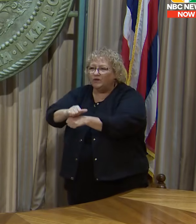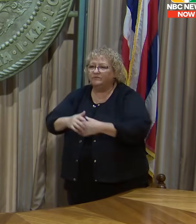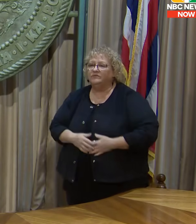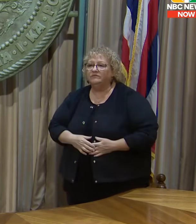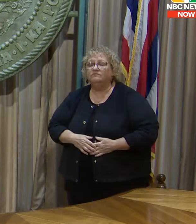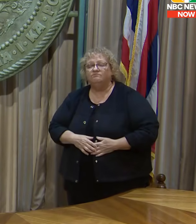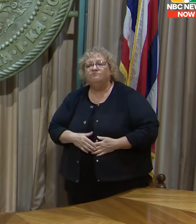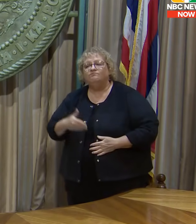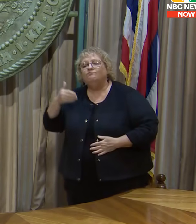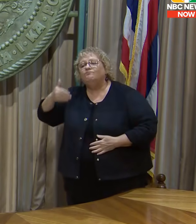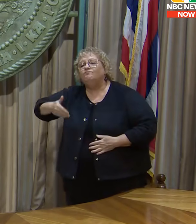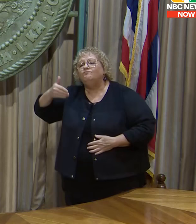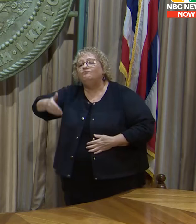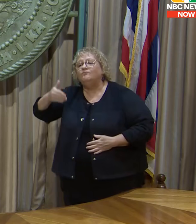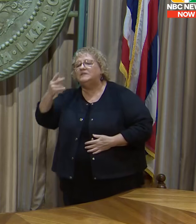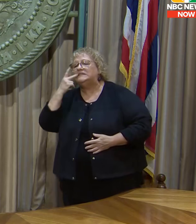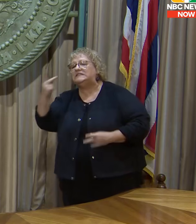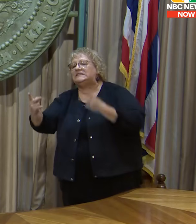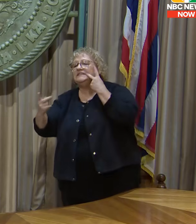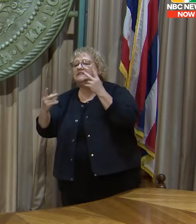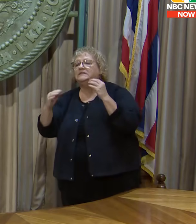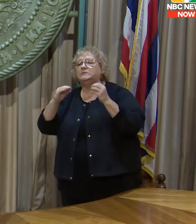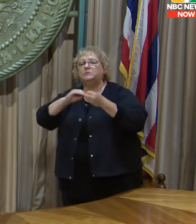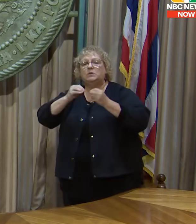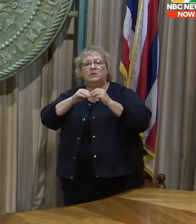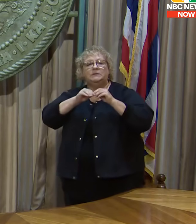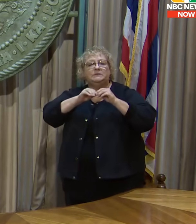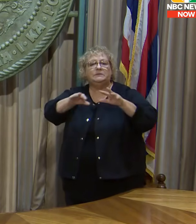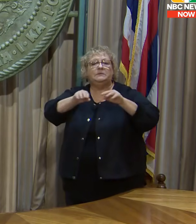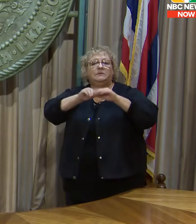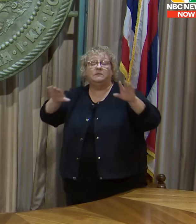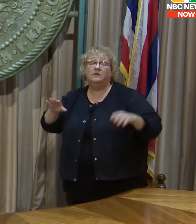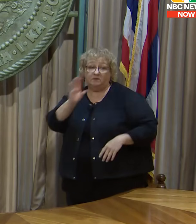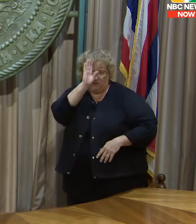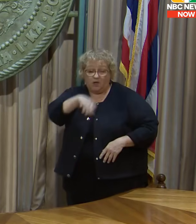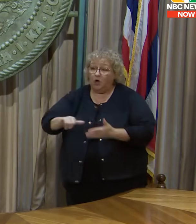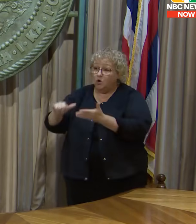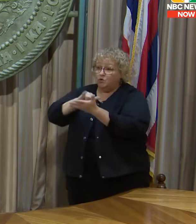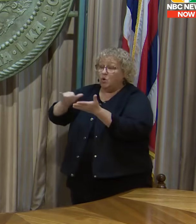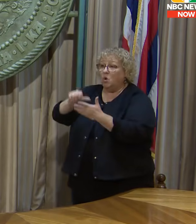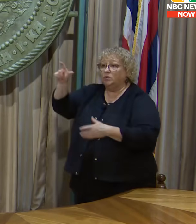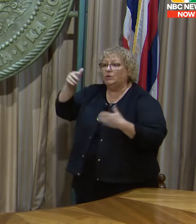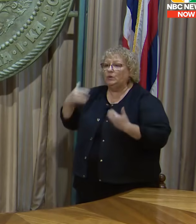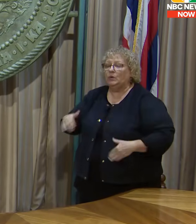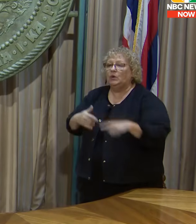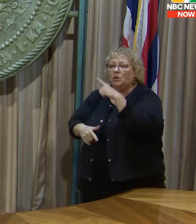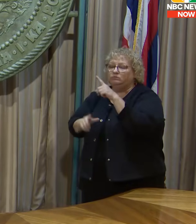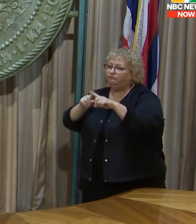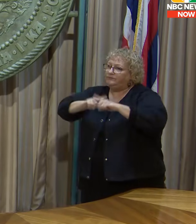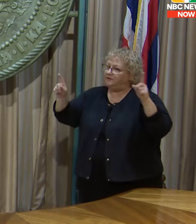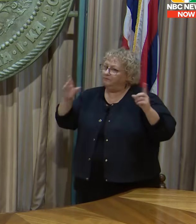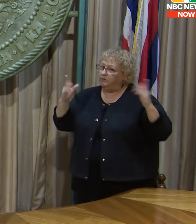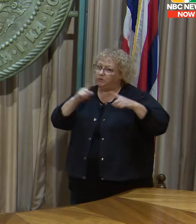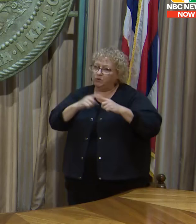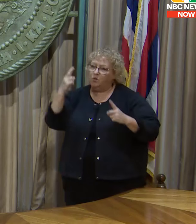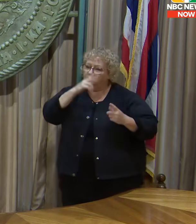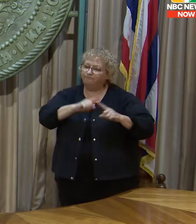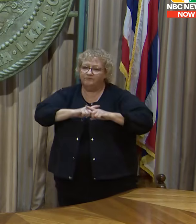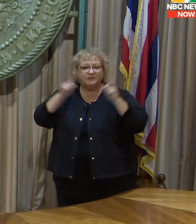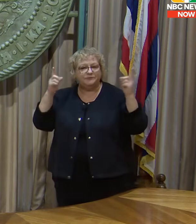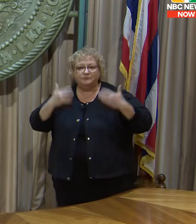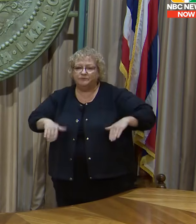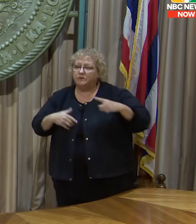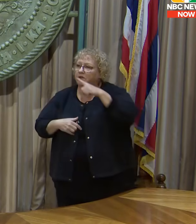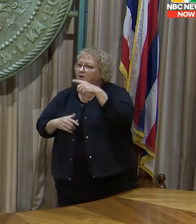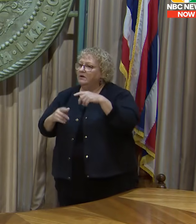Time will tell as we see this problem evolve. Of course, in New York, you're seeing a situation very different than what we have here, where